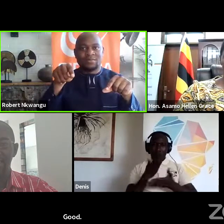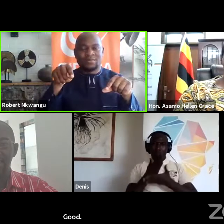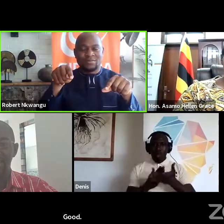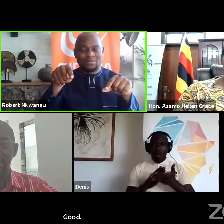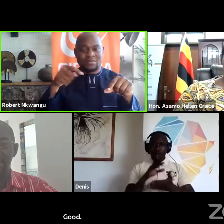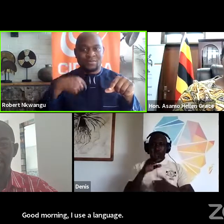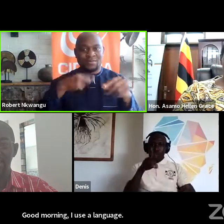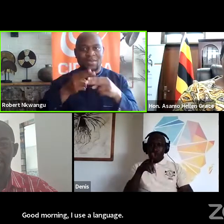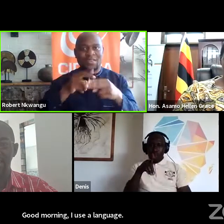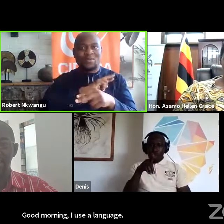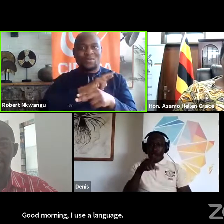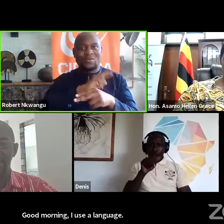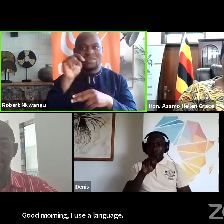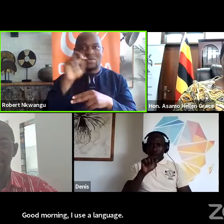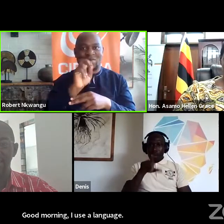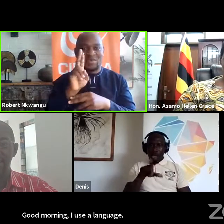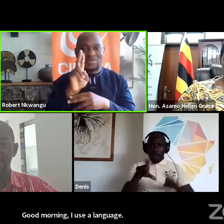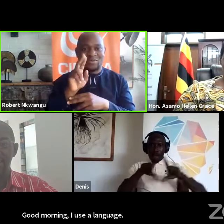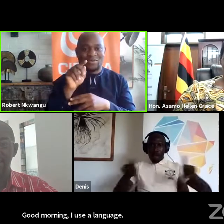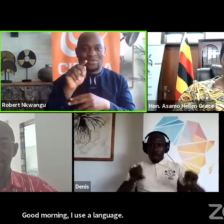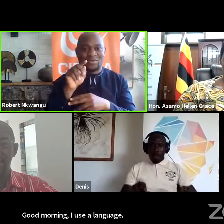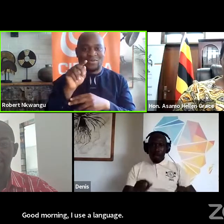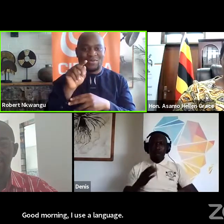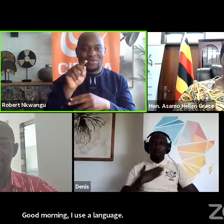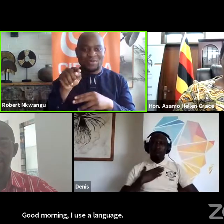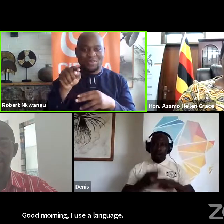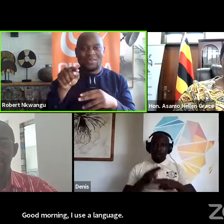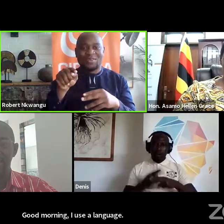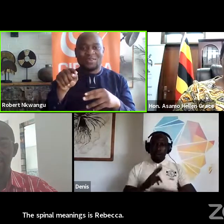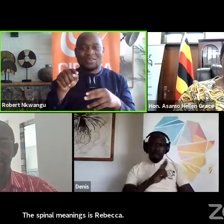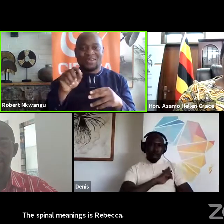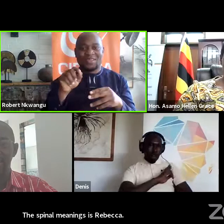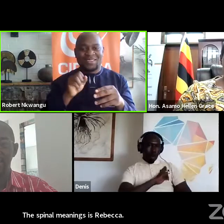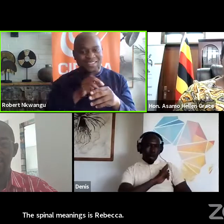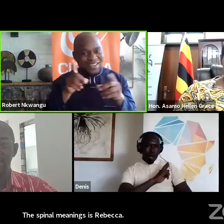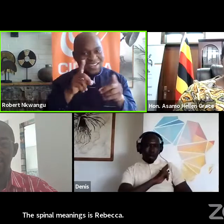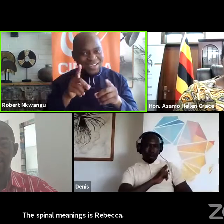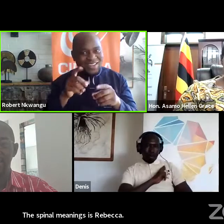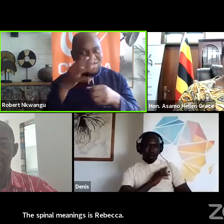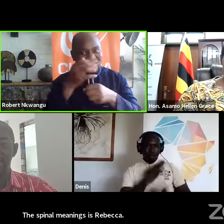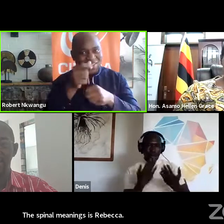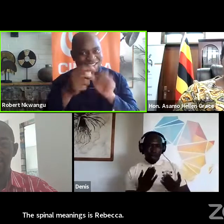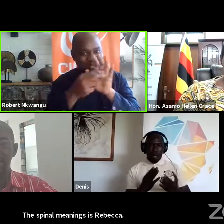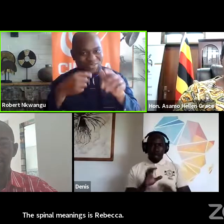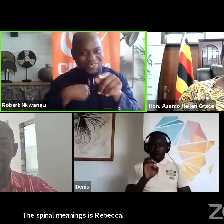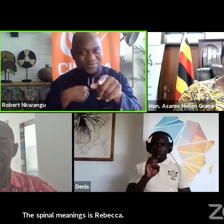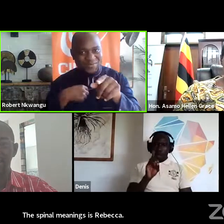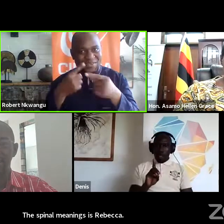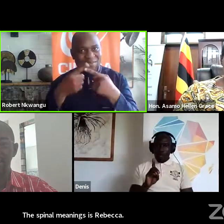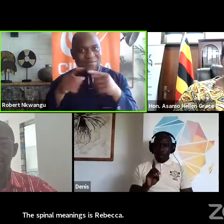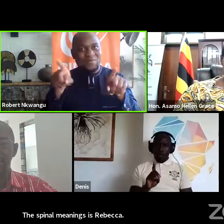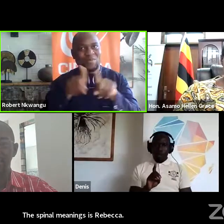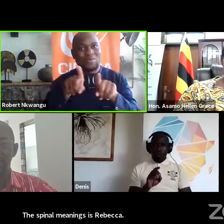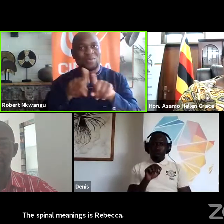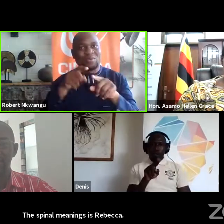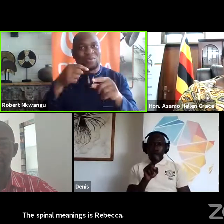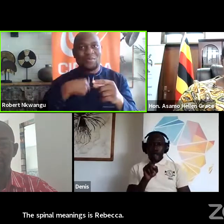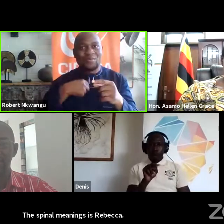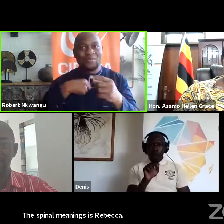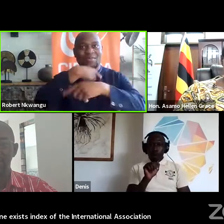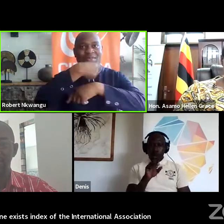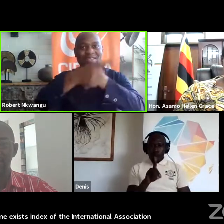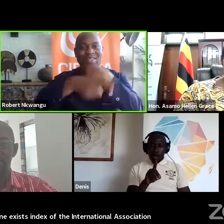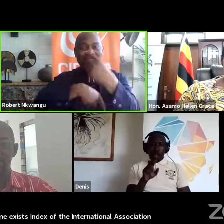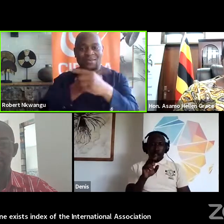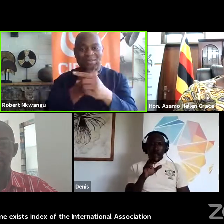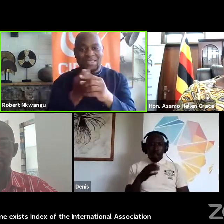panel. My name is Robert Nkwangu. I'm the Executive Director of the Ghana National Association of the Deaf,